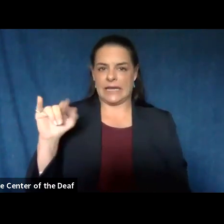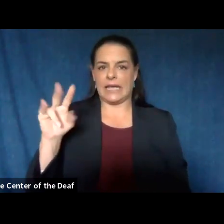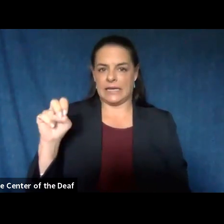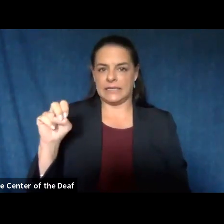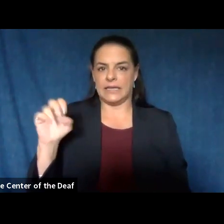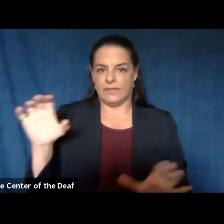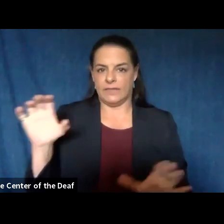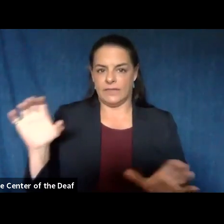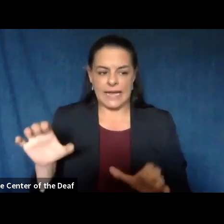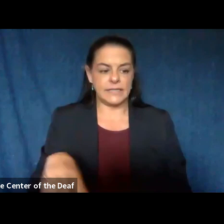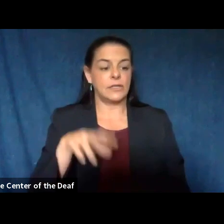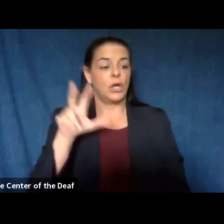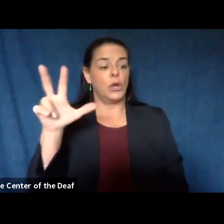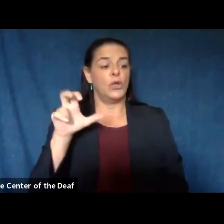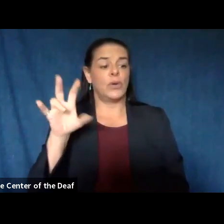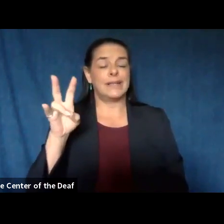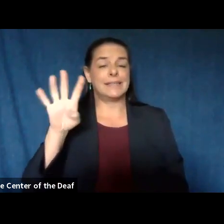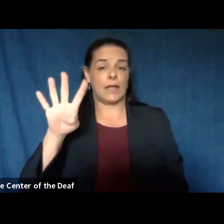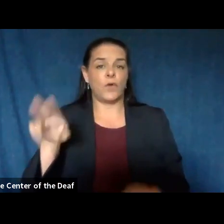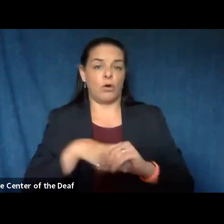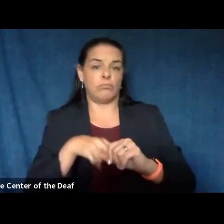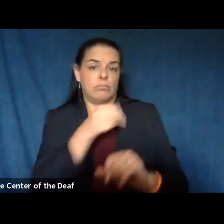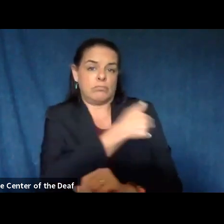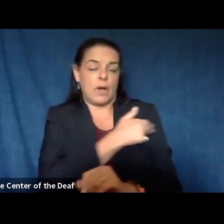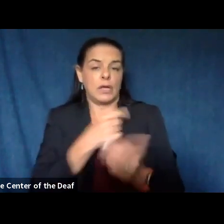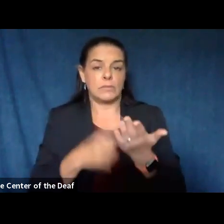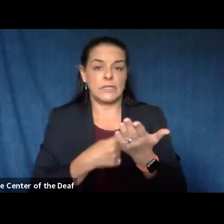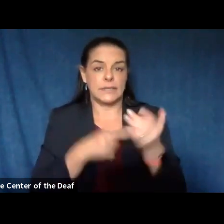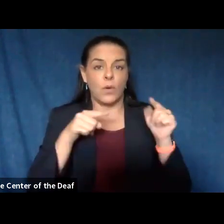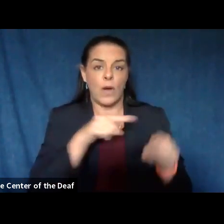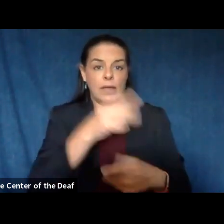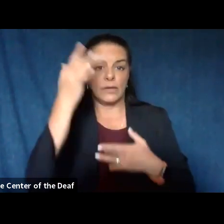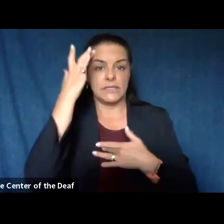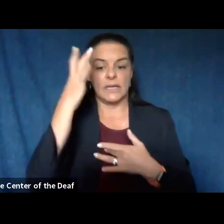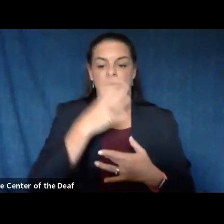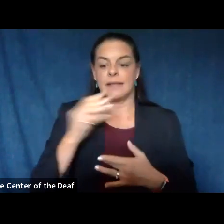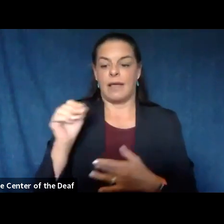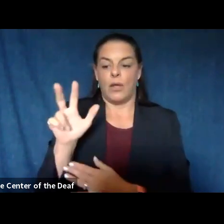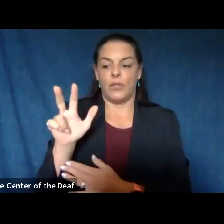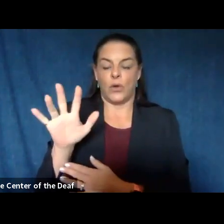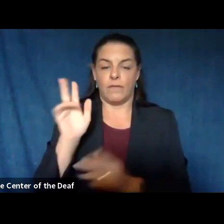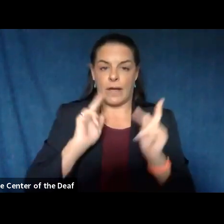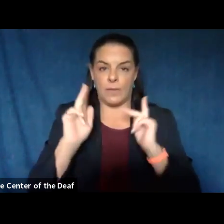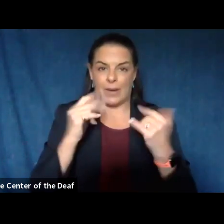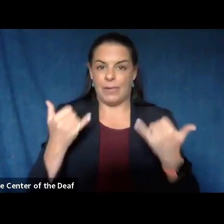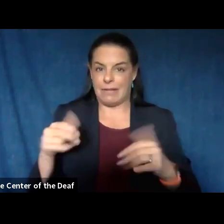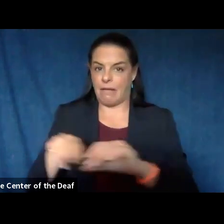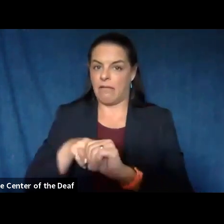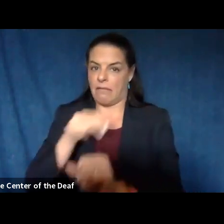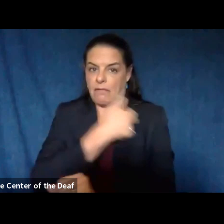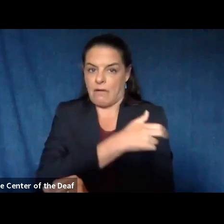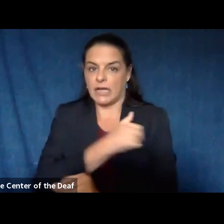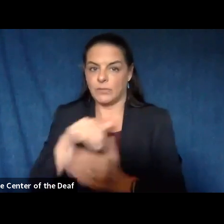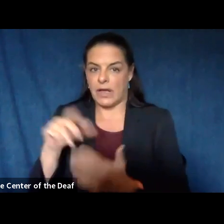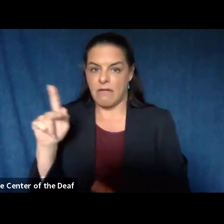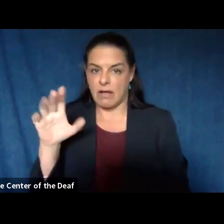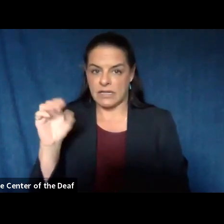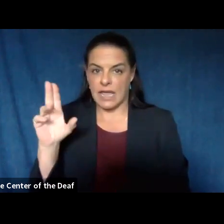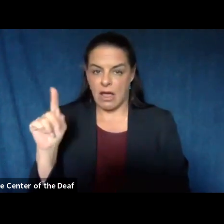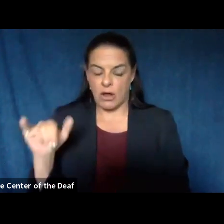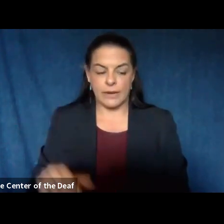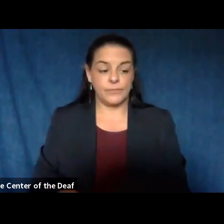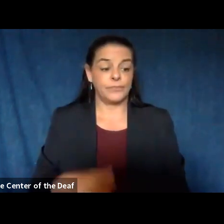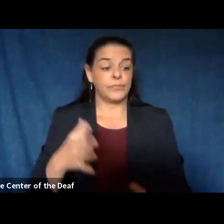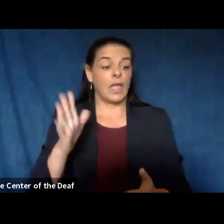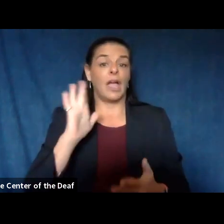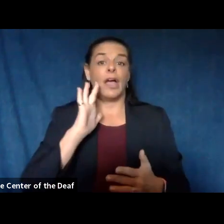374 individuals have been hospitalized at some point in their illness, and 35 Knox County residents are currently hospitalized.